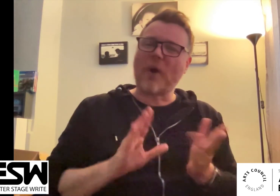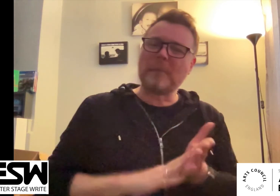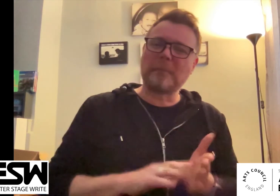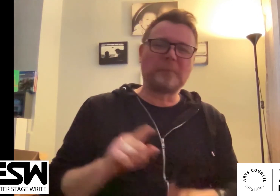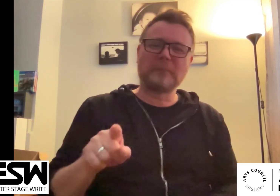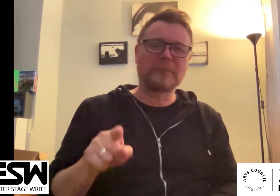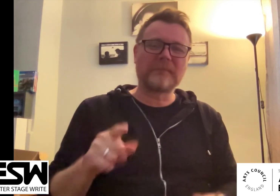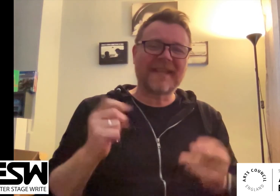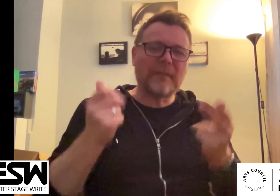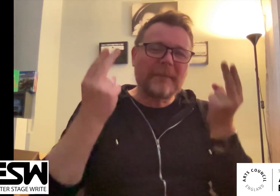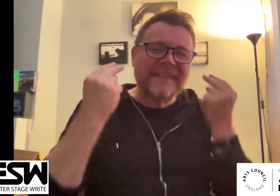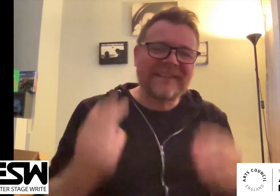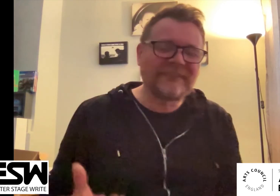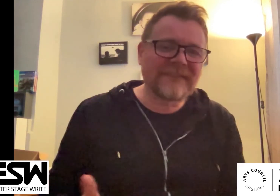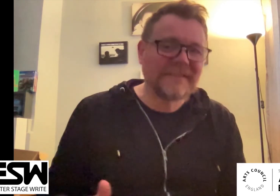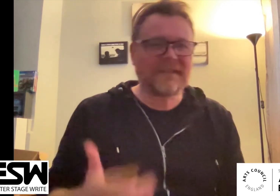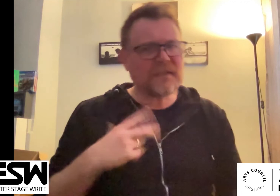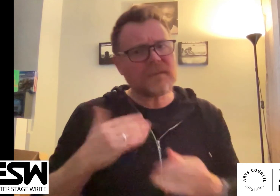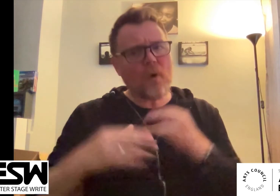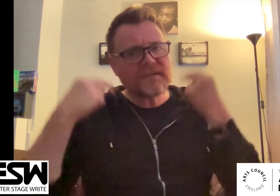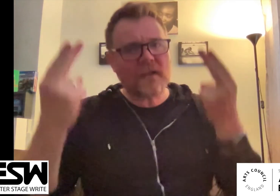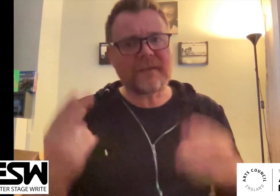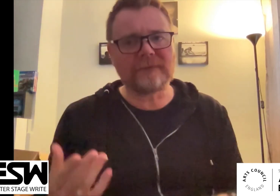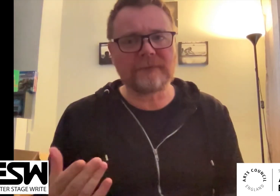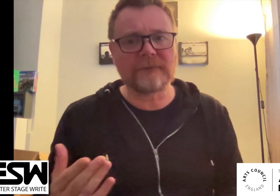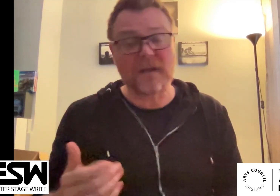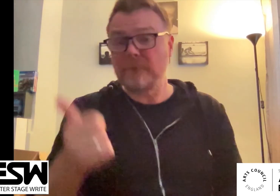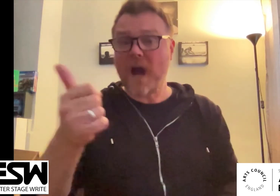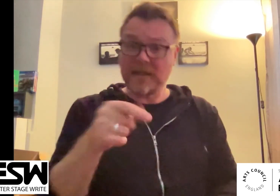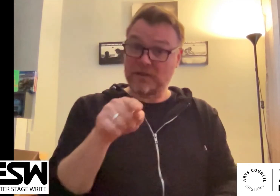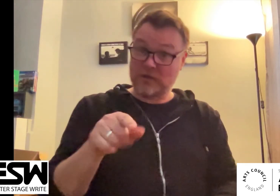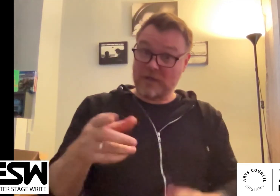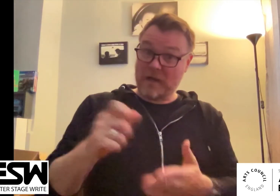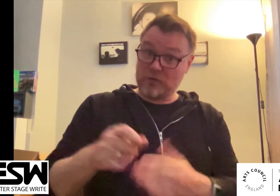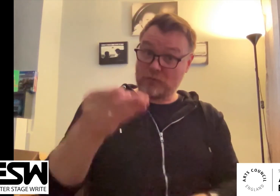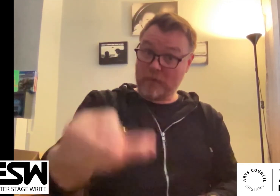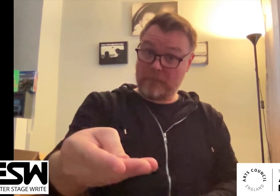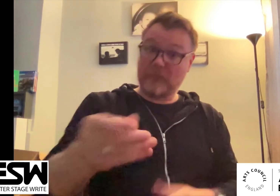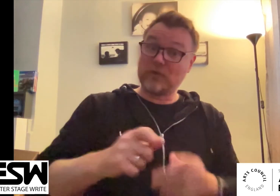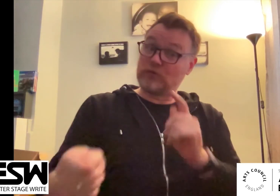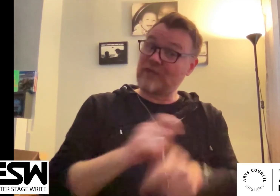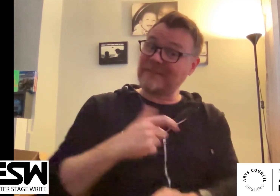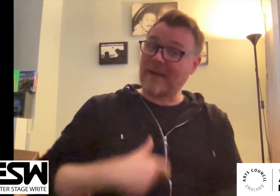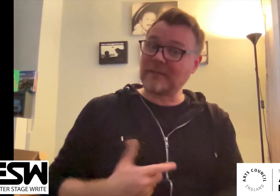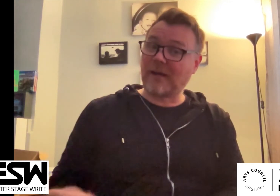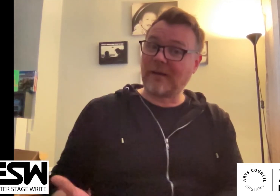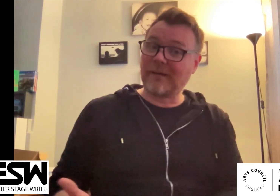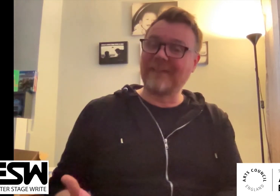Maybe I feel Tom's a little too passive. He needs to be more assertive, and that's fine. So you get that note, you make the changes to your character, and then you send that